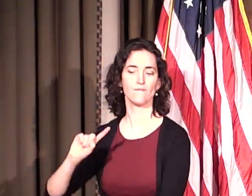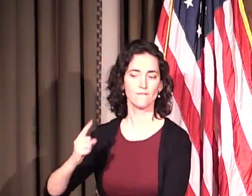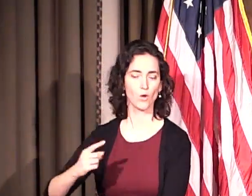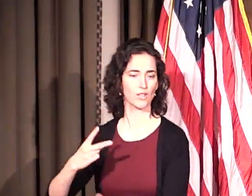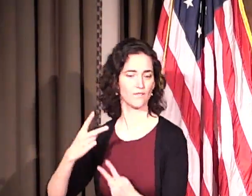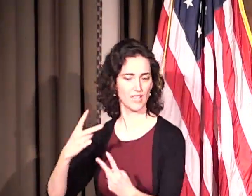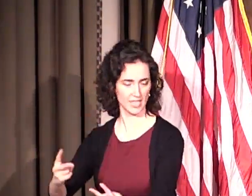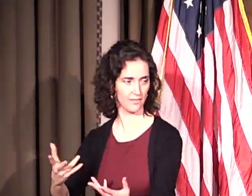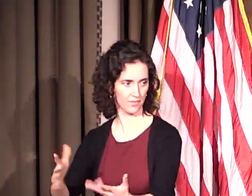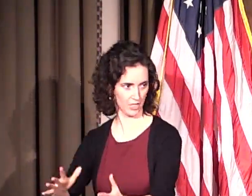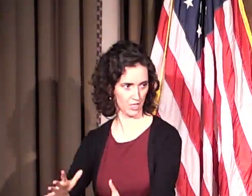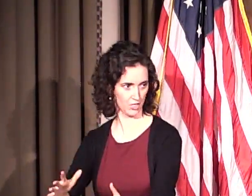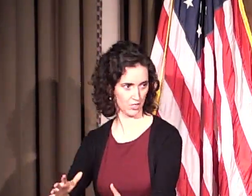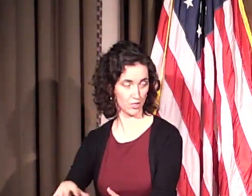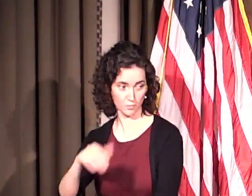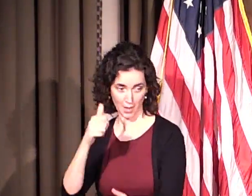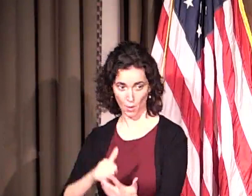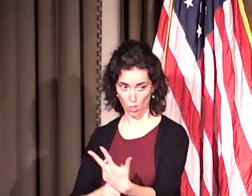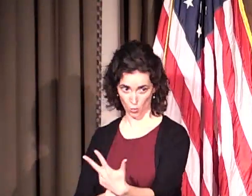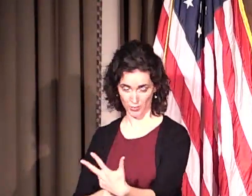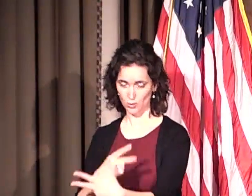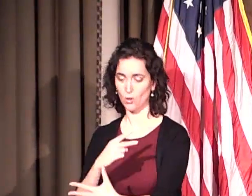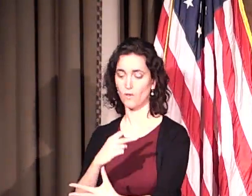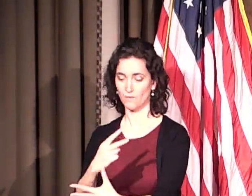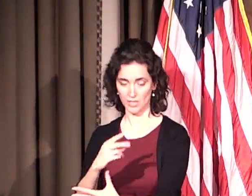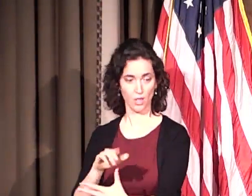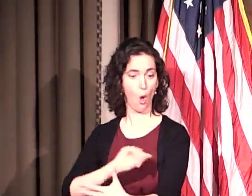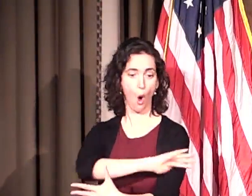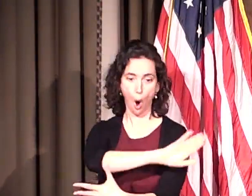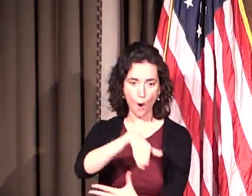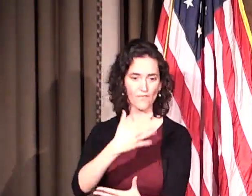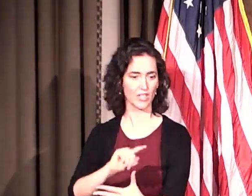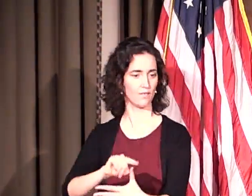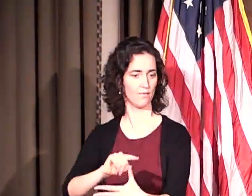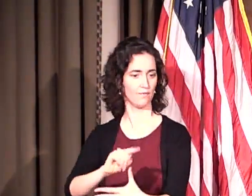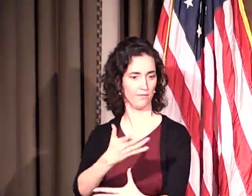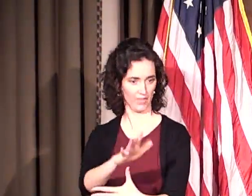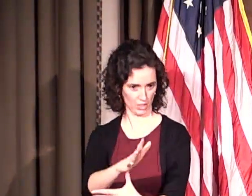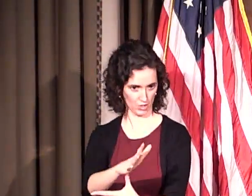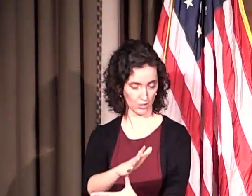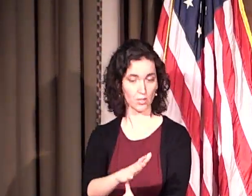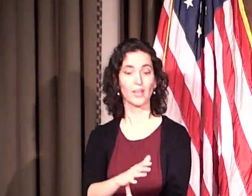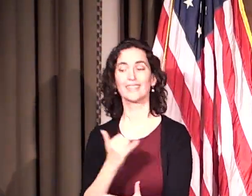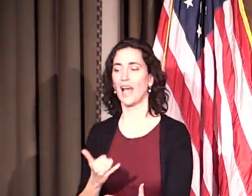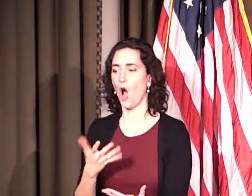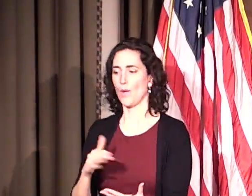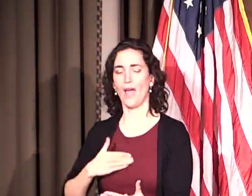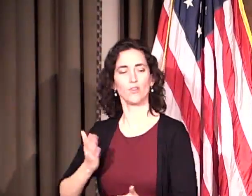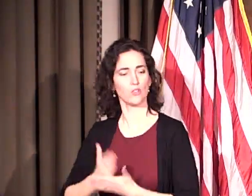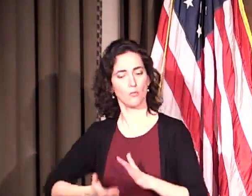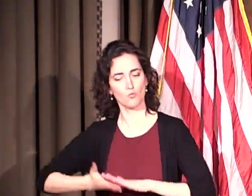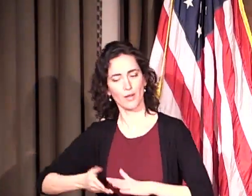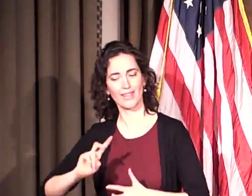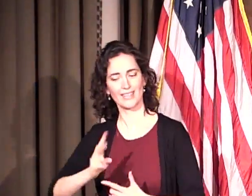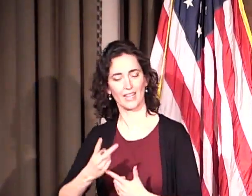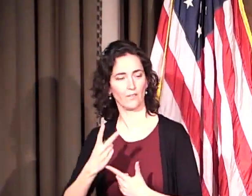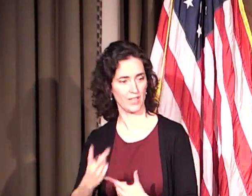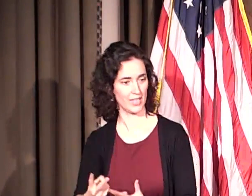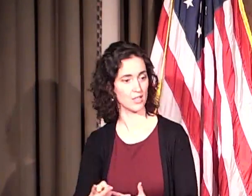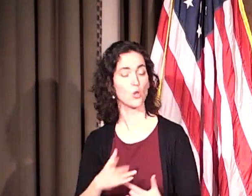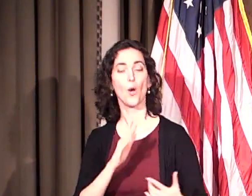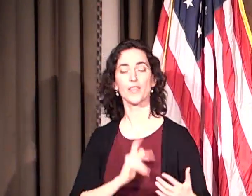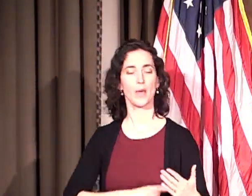dose visit. And then the second dose visits are actually happening right now, and then there'll be third dose visits after that. So it's a rolling